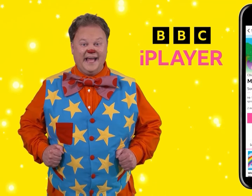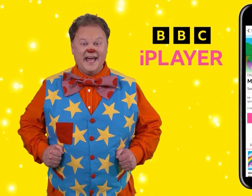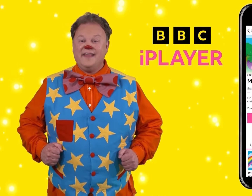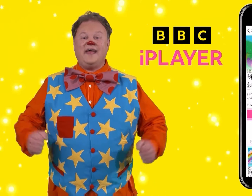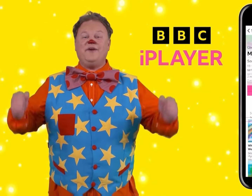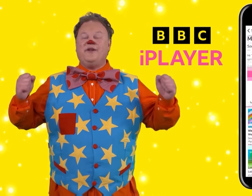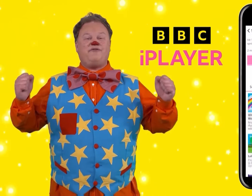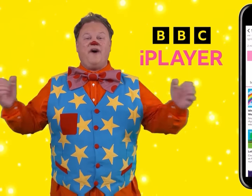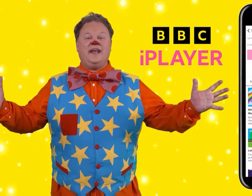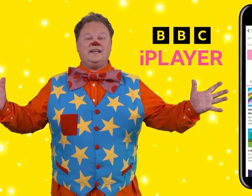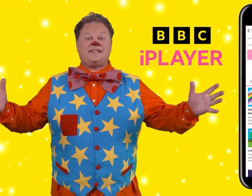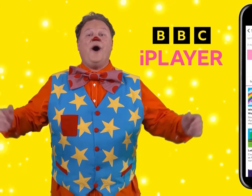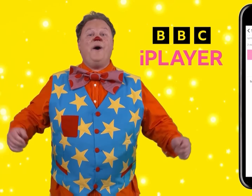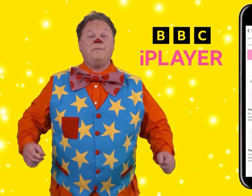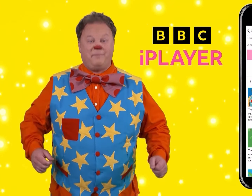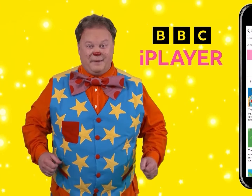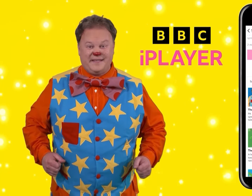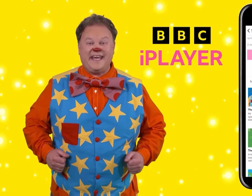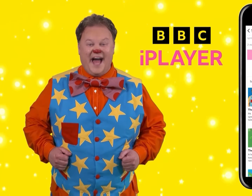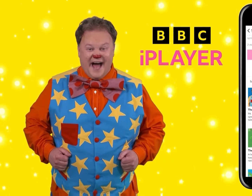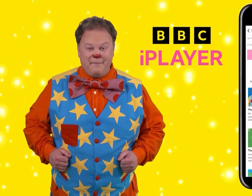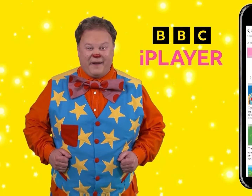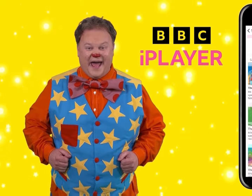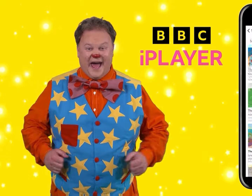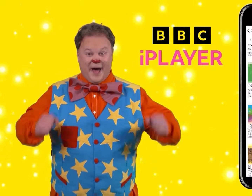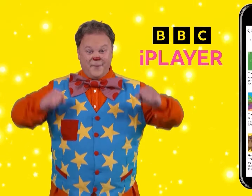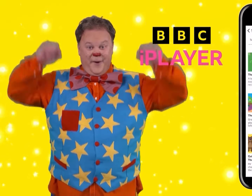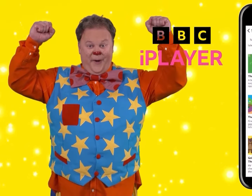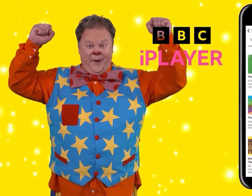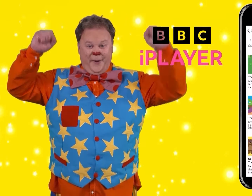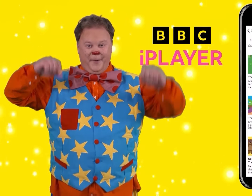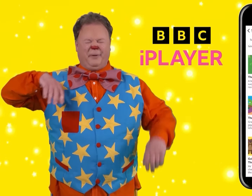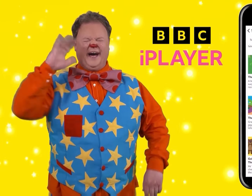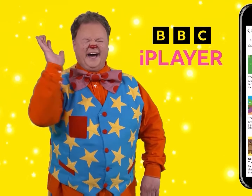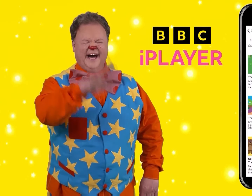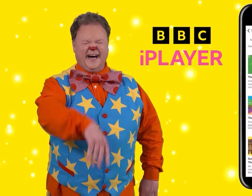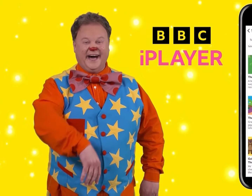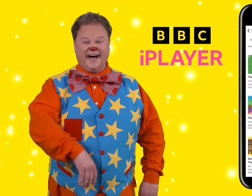then you can find us on BBC iPlayer. Woohoo!